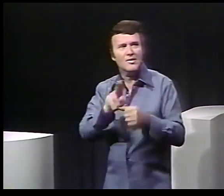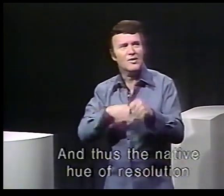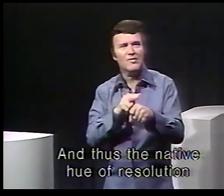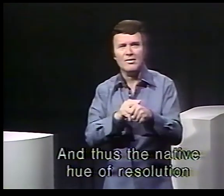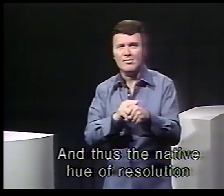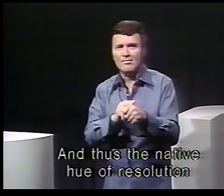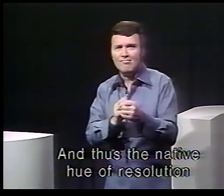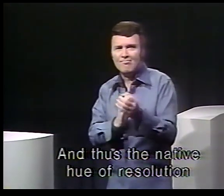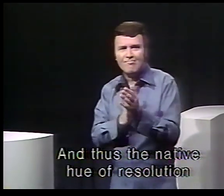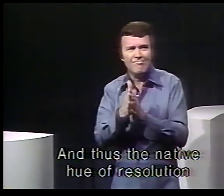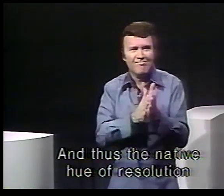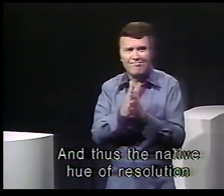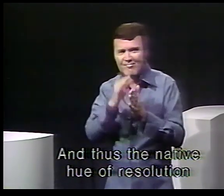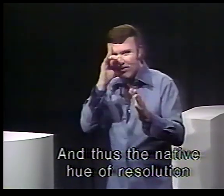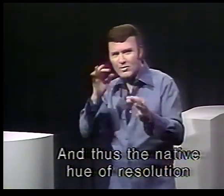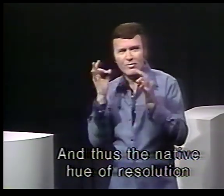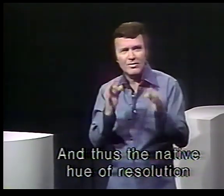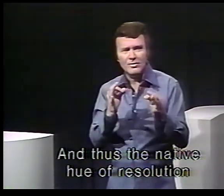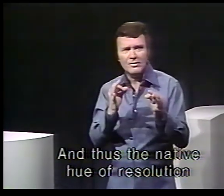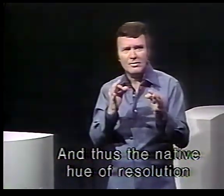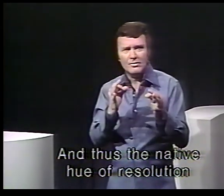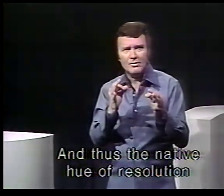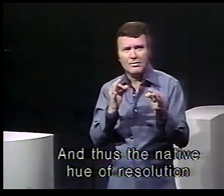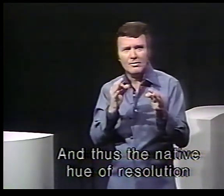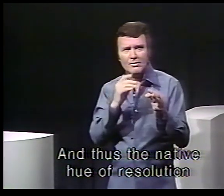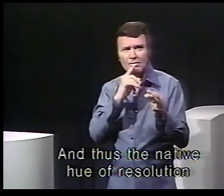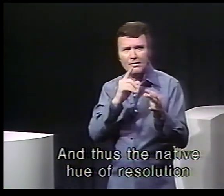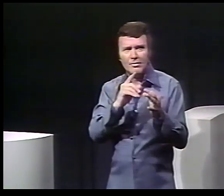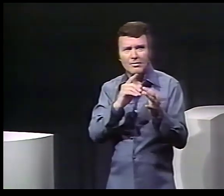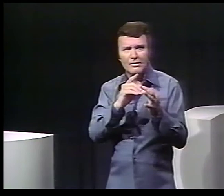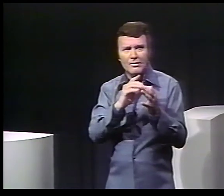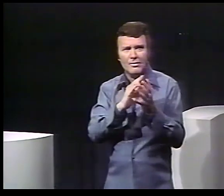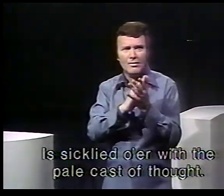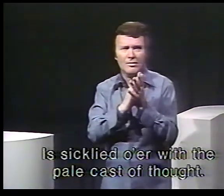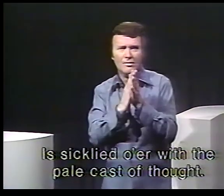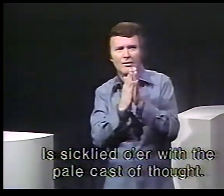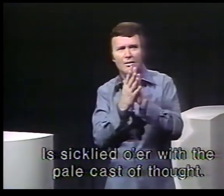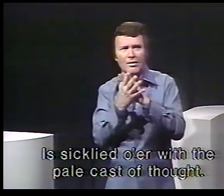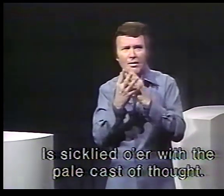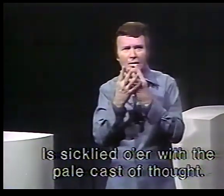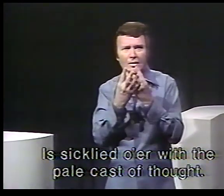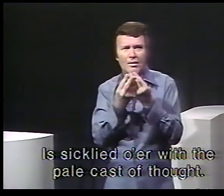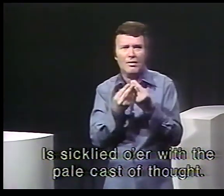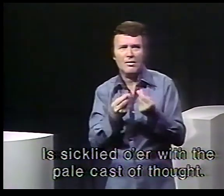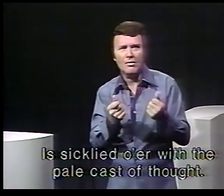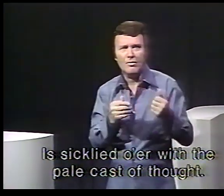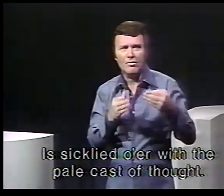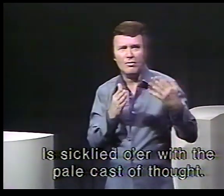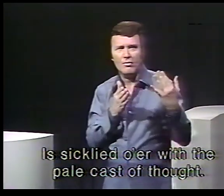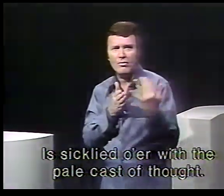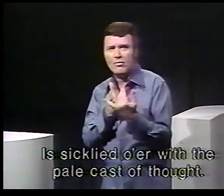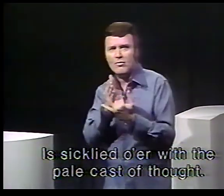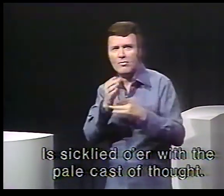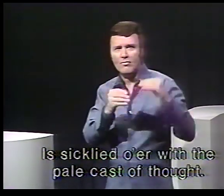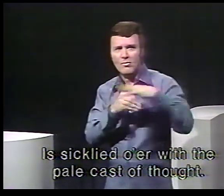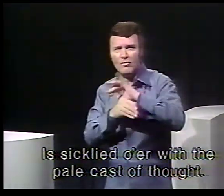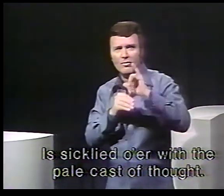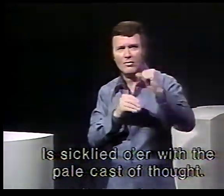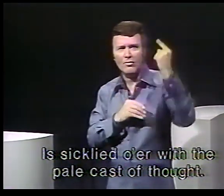and thus the native hue of resolution is sickled over with the pale cast of thought,